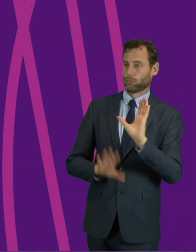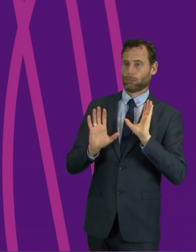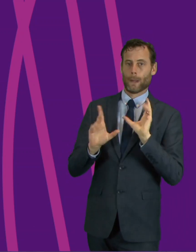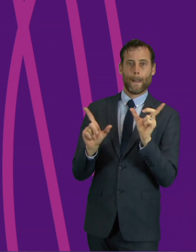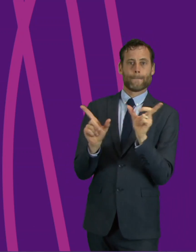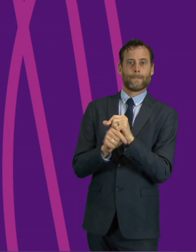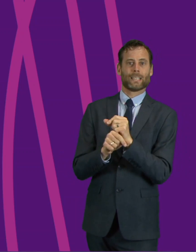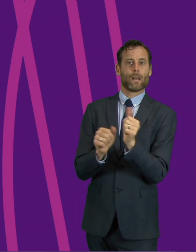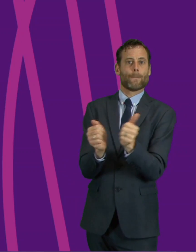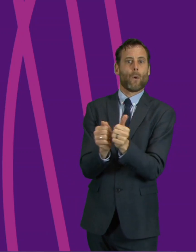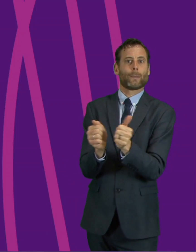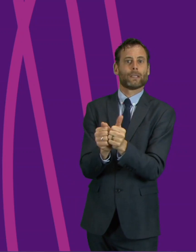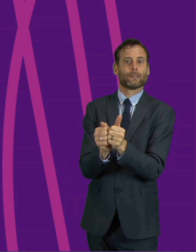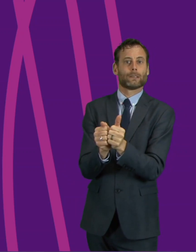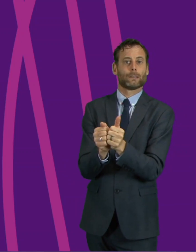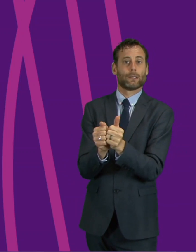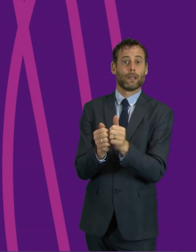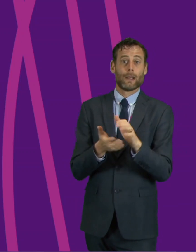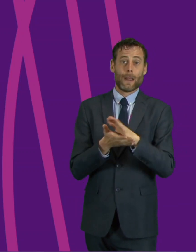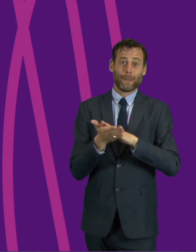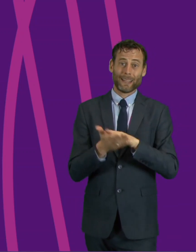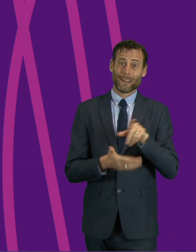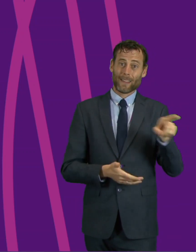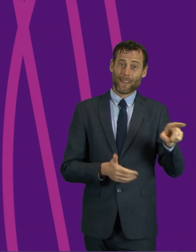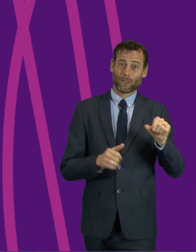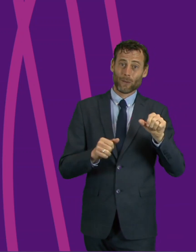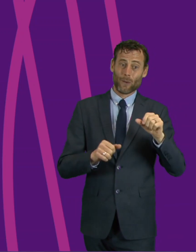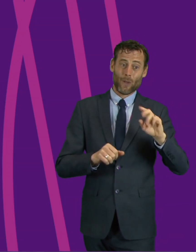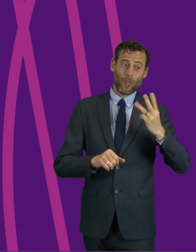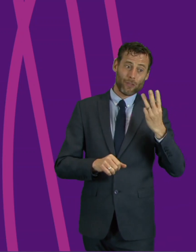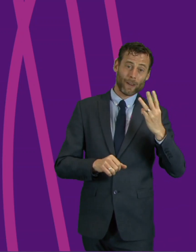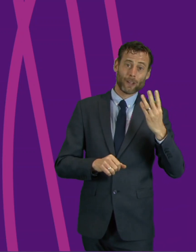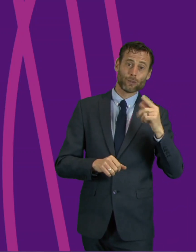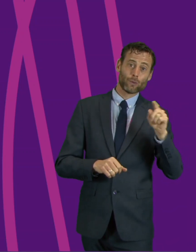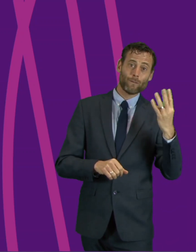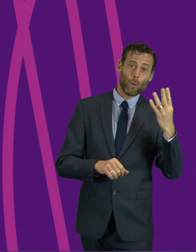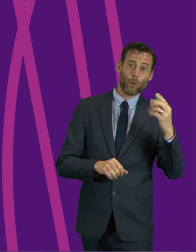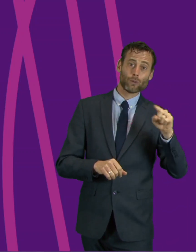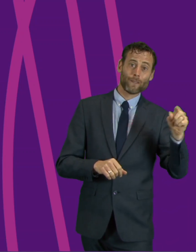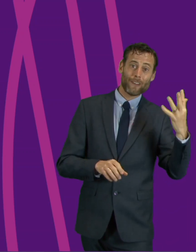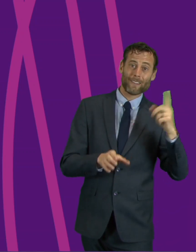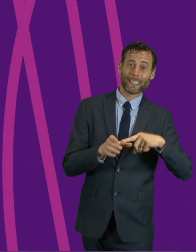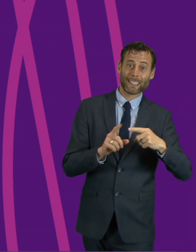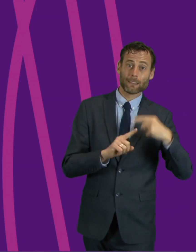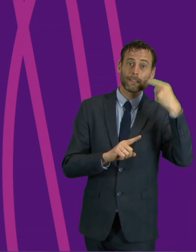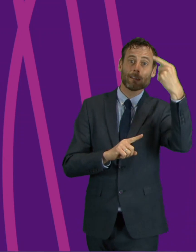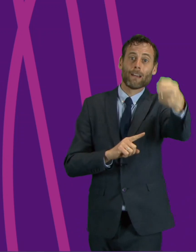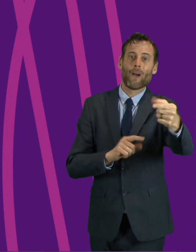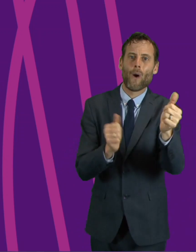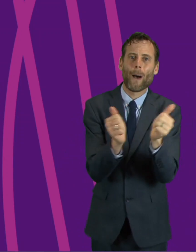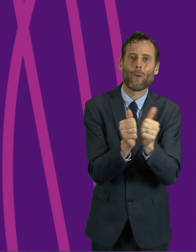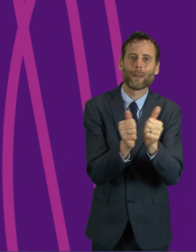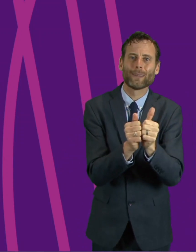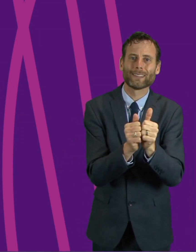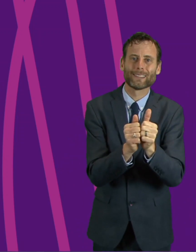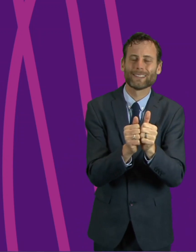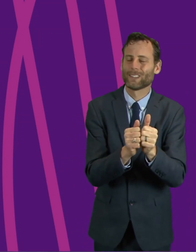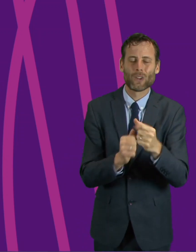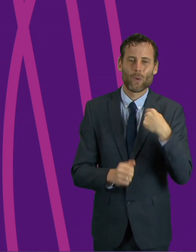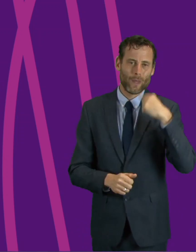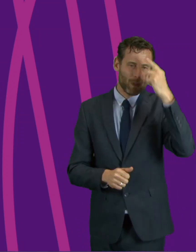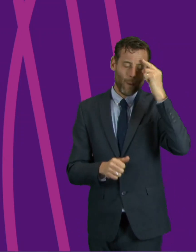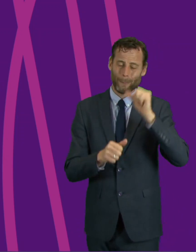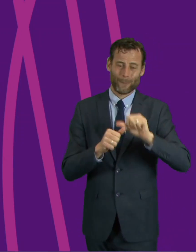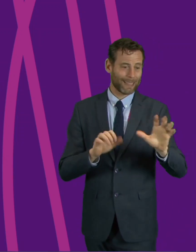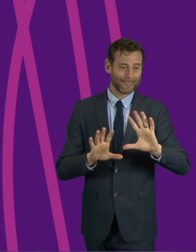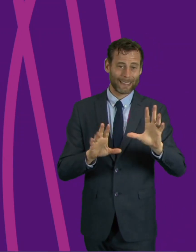were running, it would be 3-5 years before their next appointment was due. Whereas if we pause it, we effectively freeze things, and when